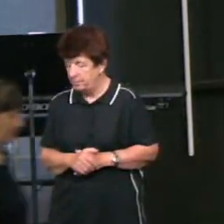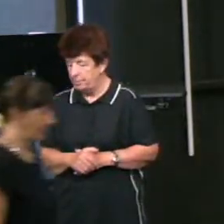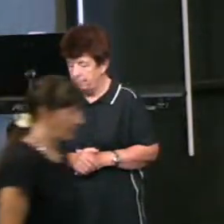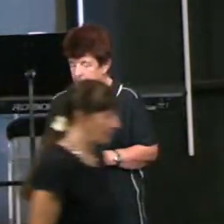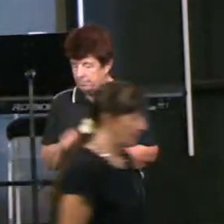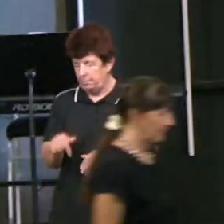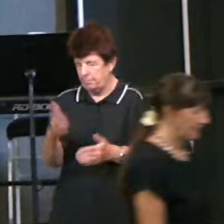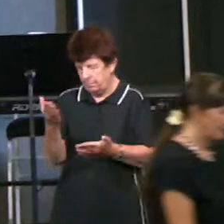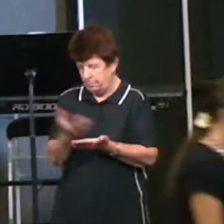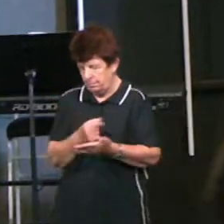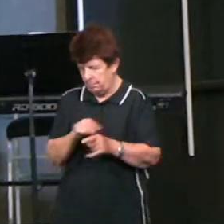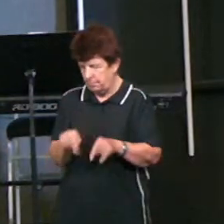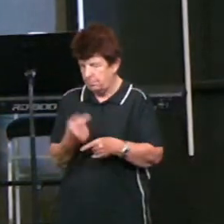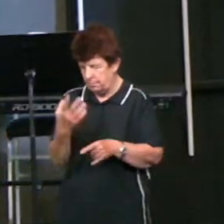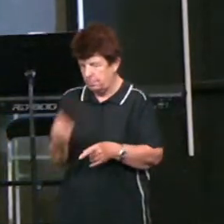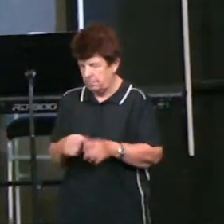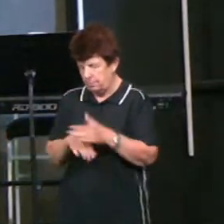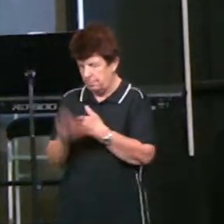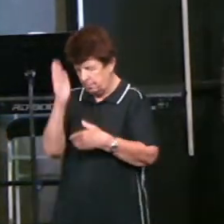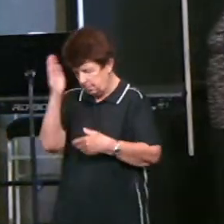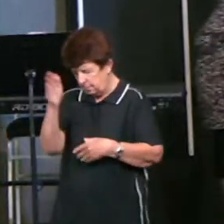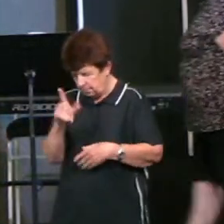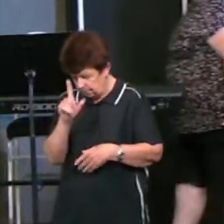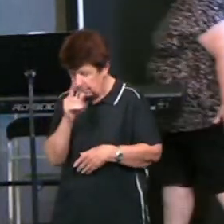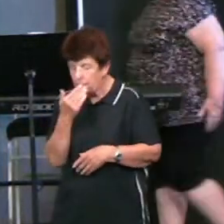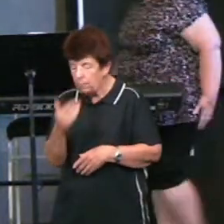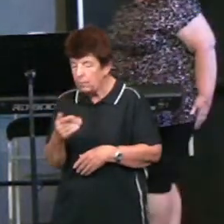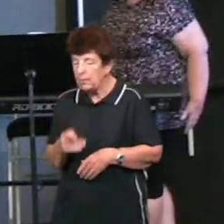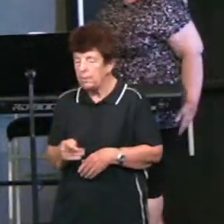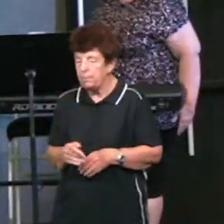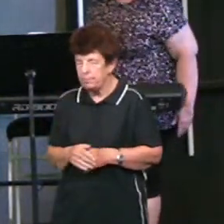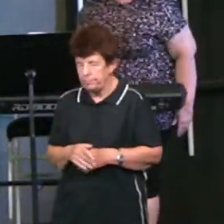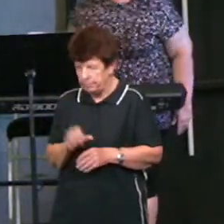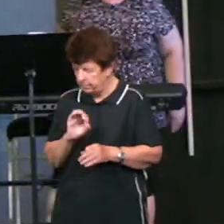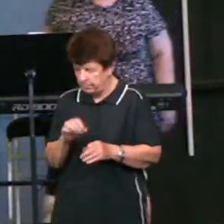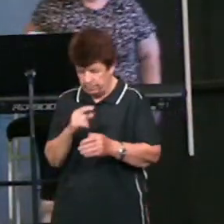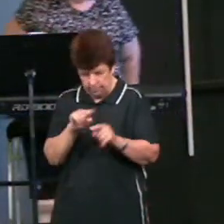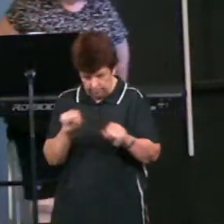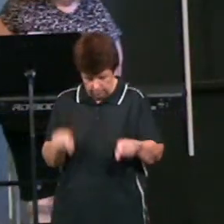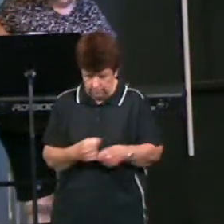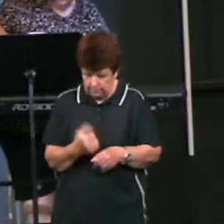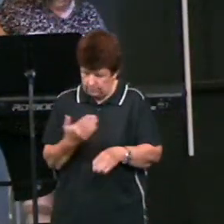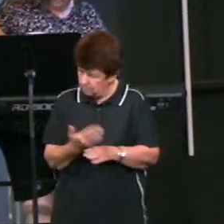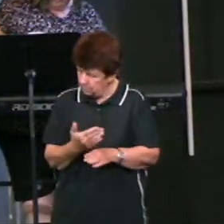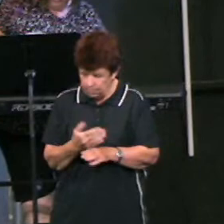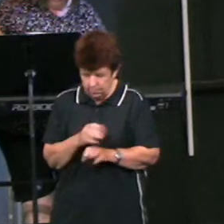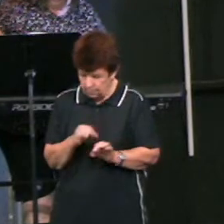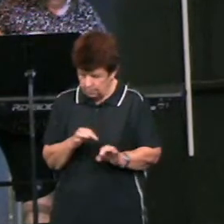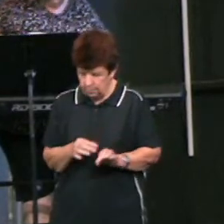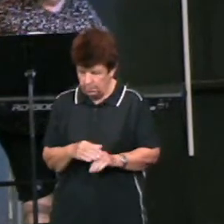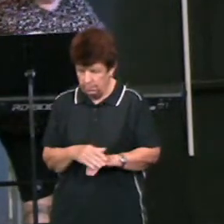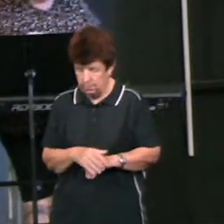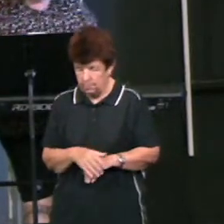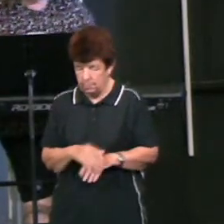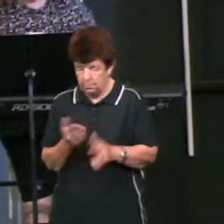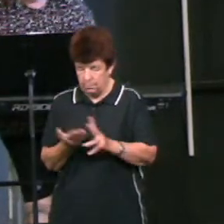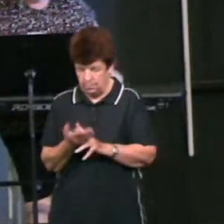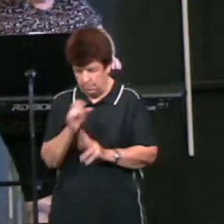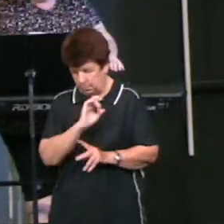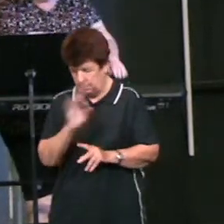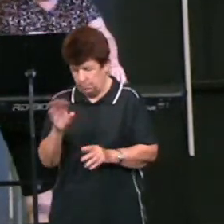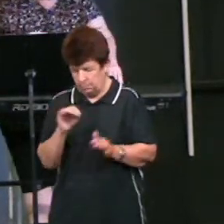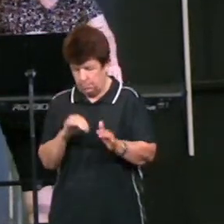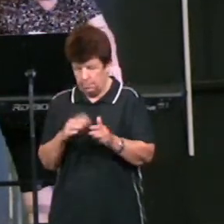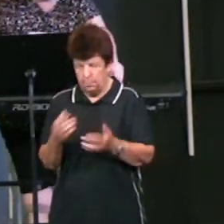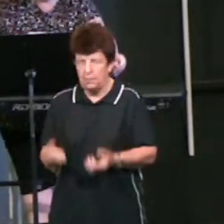for the salvation which we have in you. Lord, we thank you that it's not by our own efforts, but through Christ